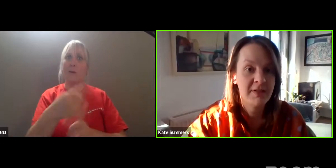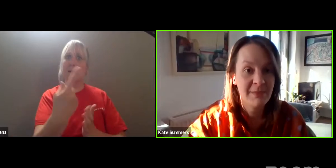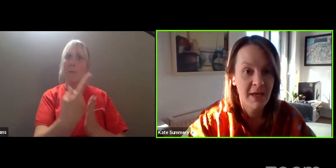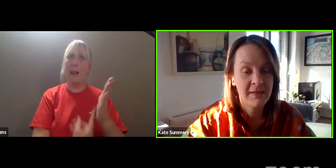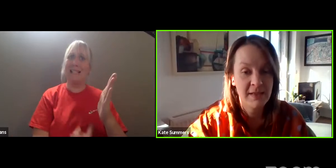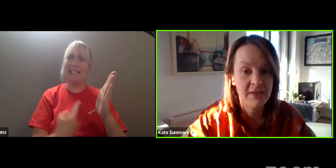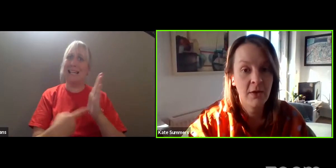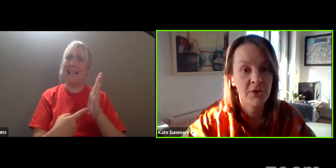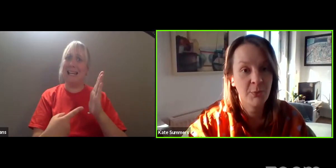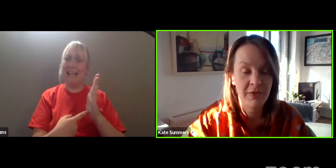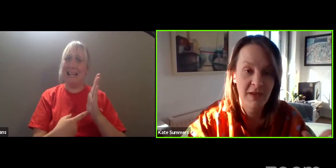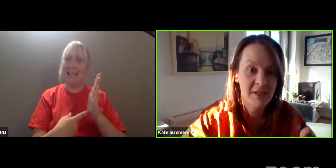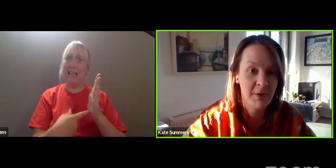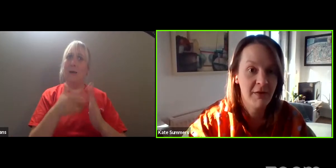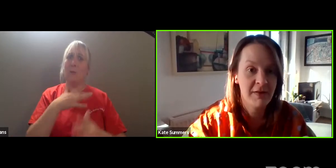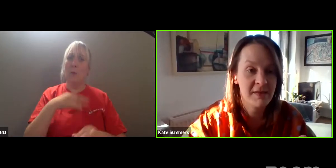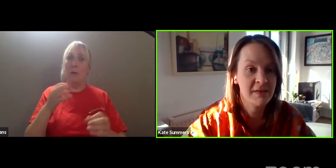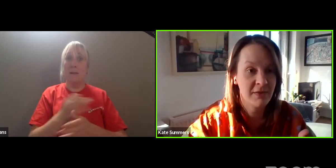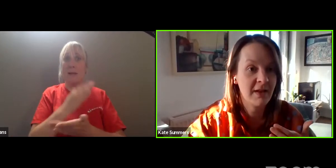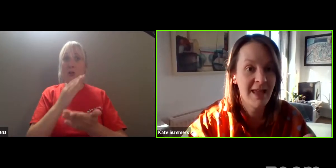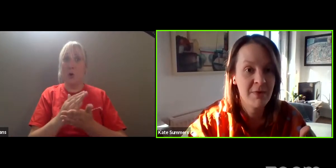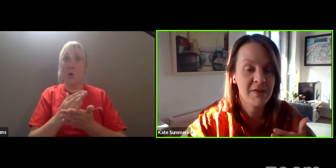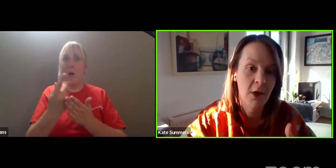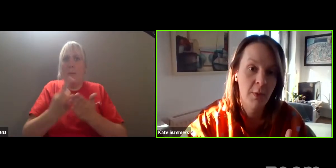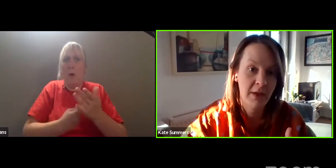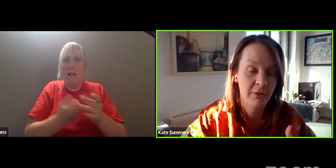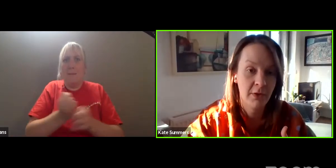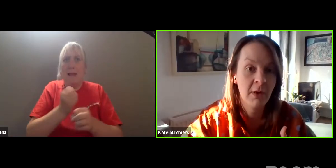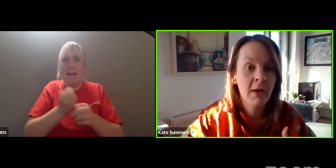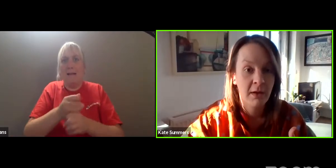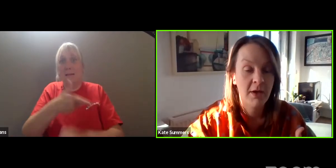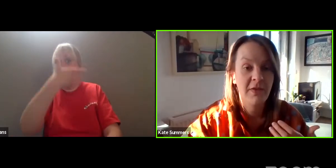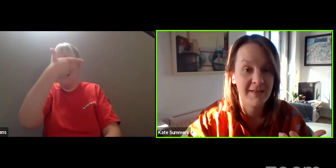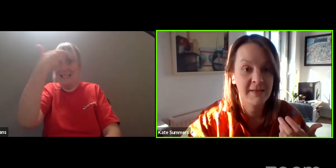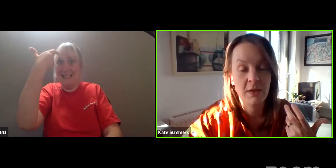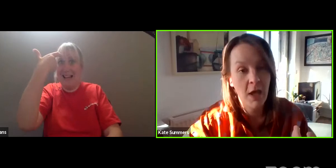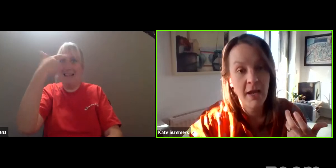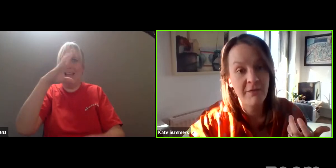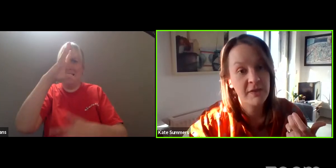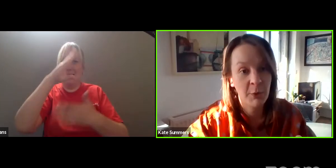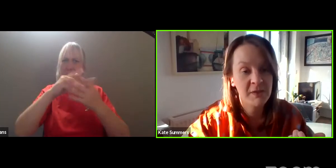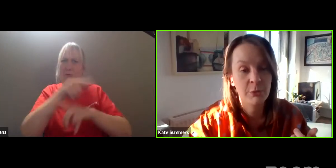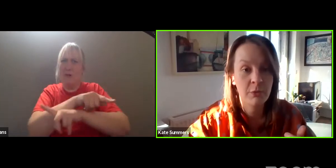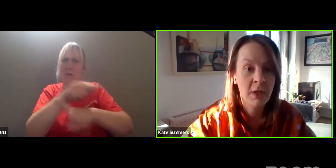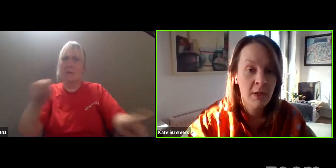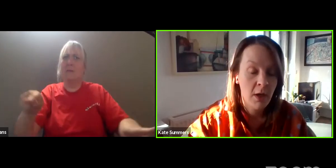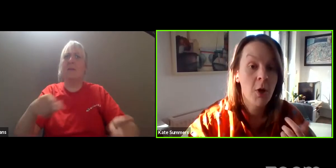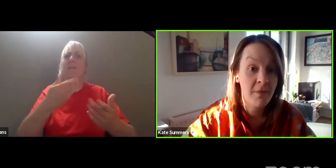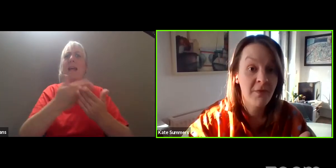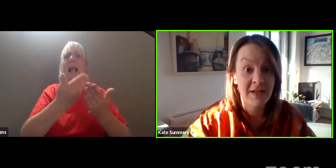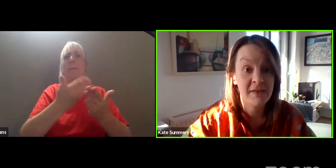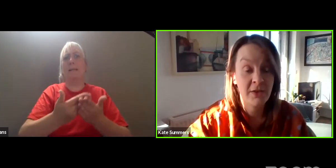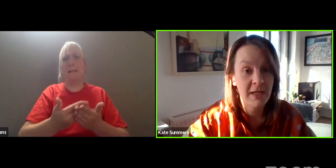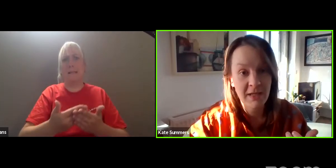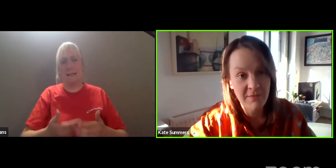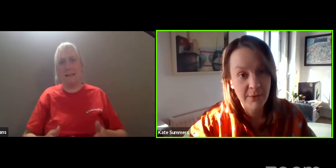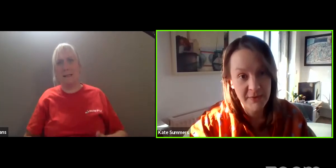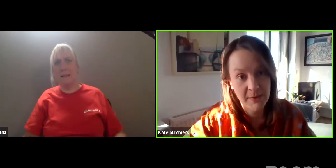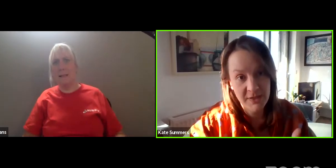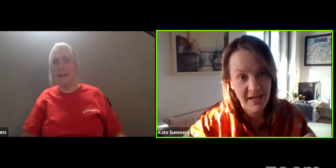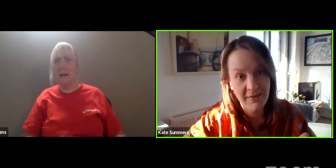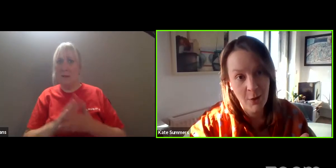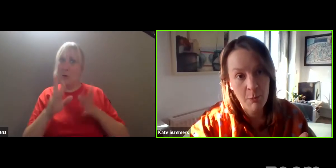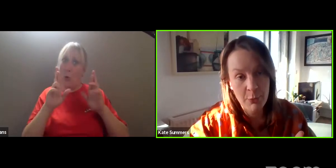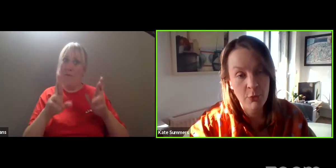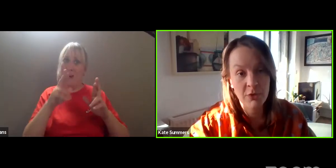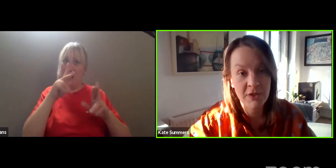putting policymakers in touch with the experiences that claimants are going through kind of as live as possible, hopefully so that we can influence